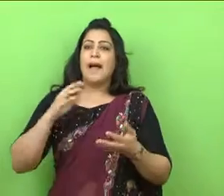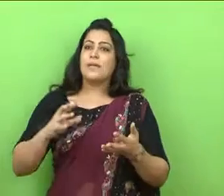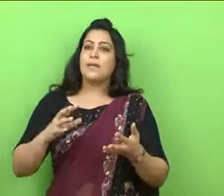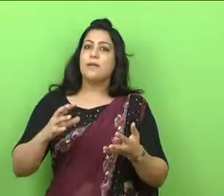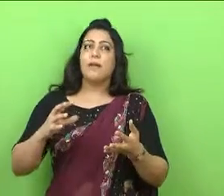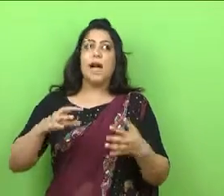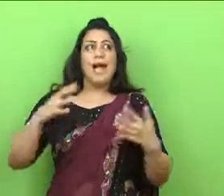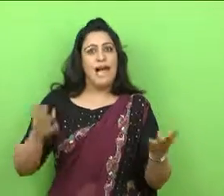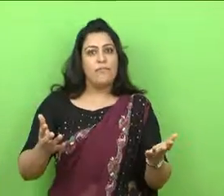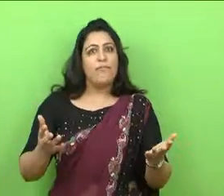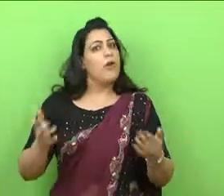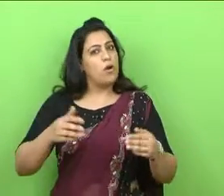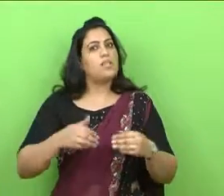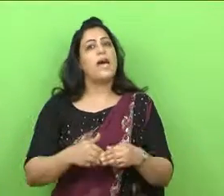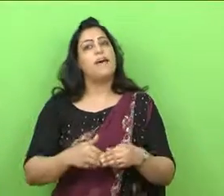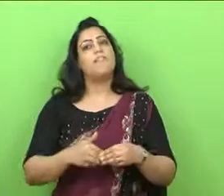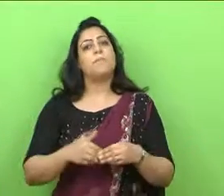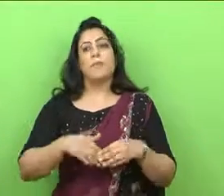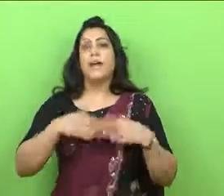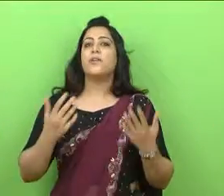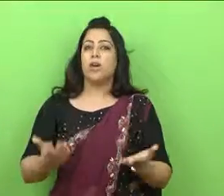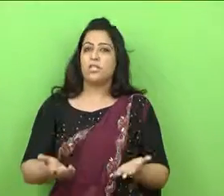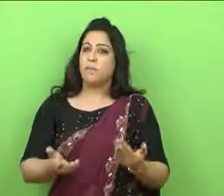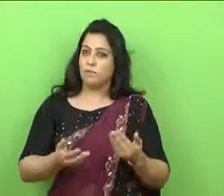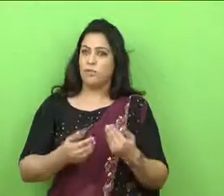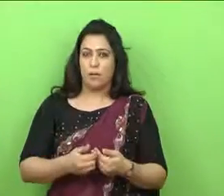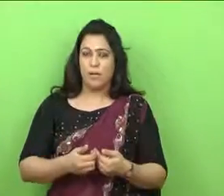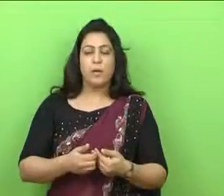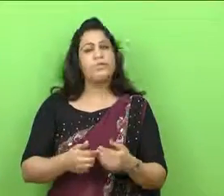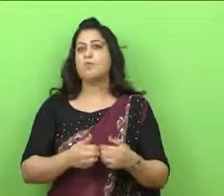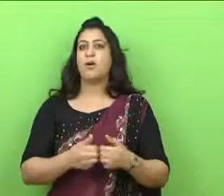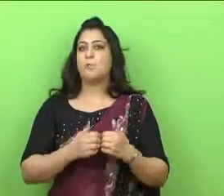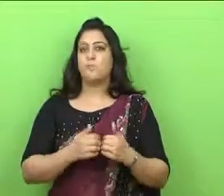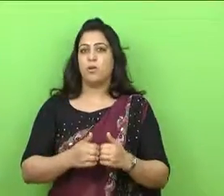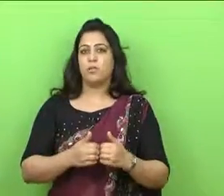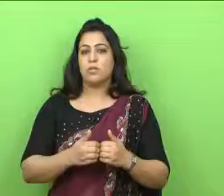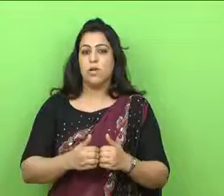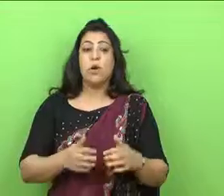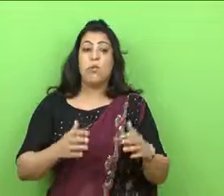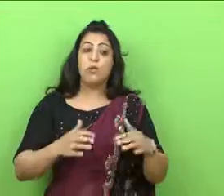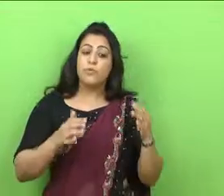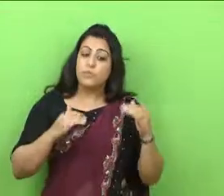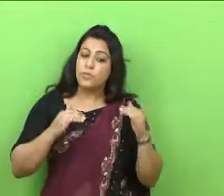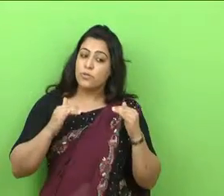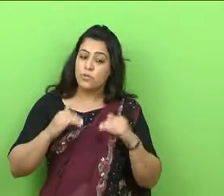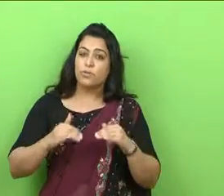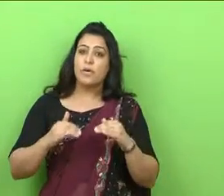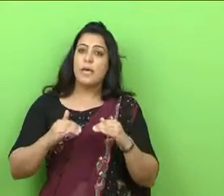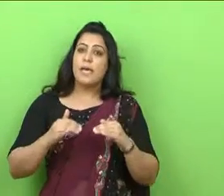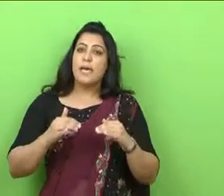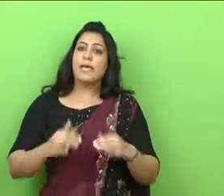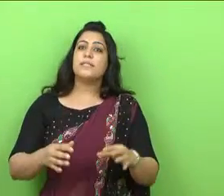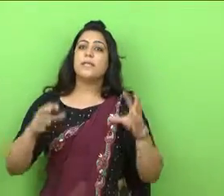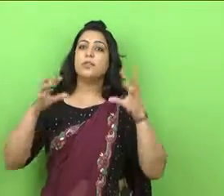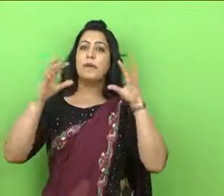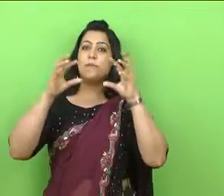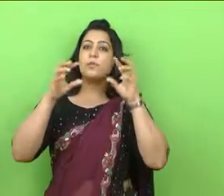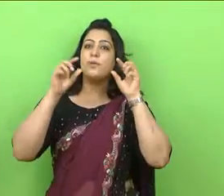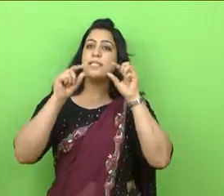might have or not have prior knowledge about the topic, which is not important. What you need to do is to be able to